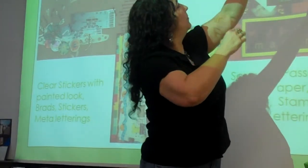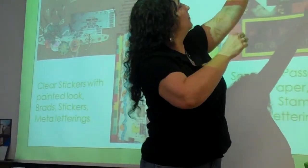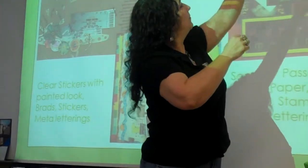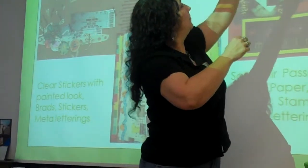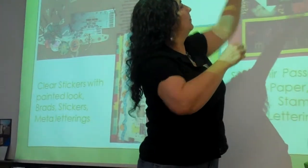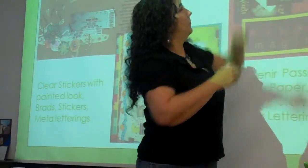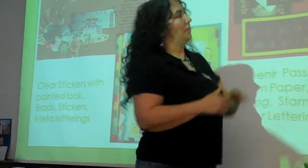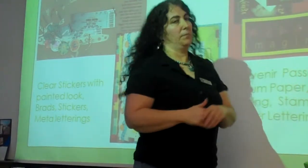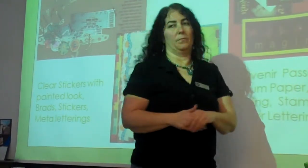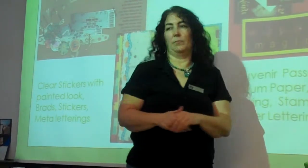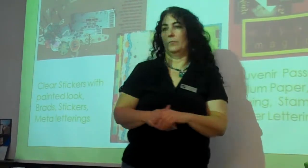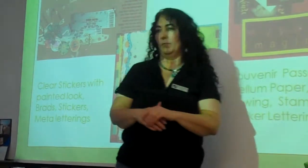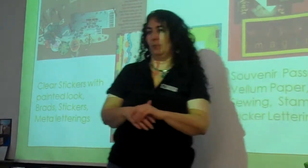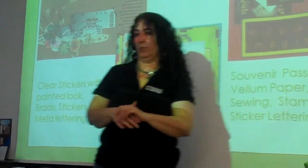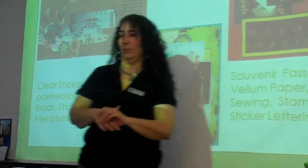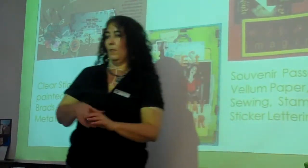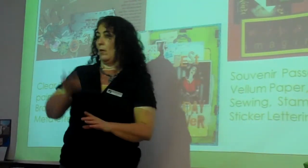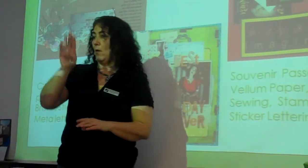Add it across the top.